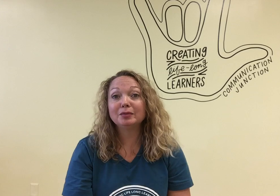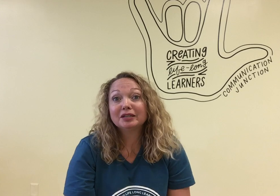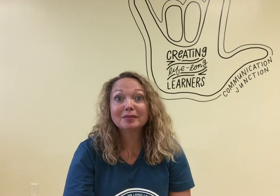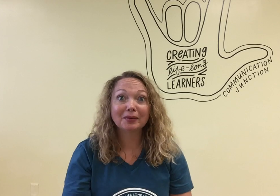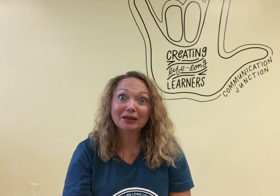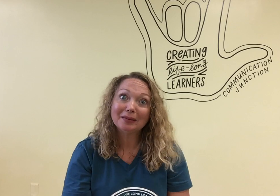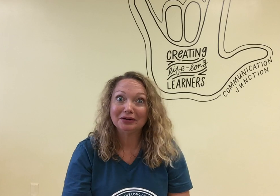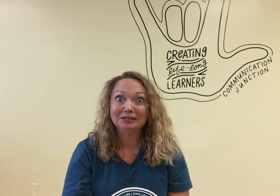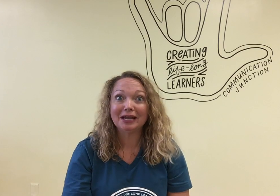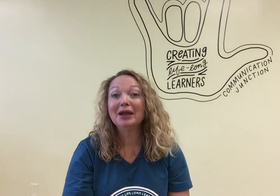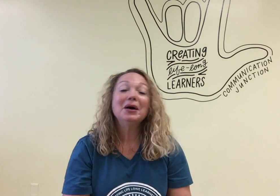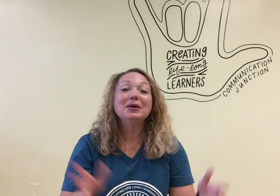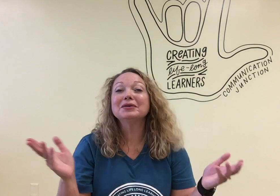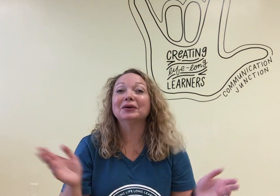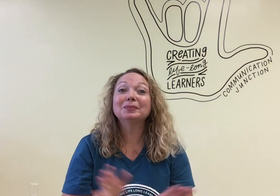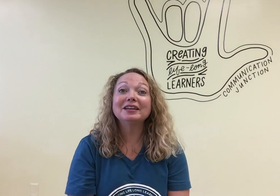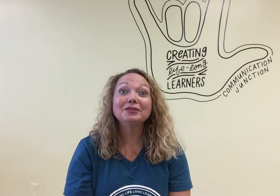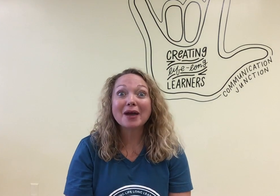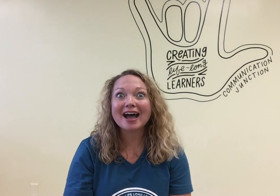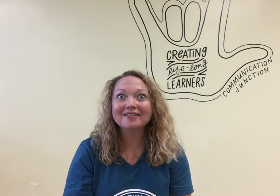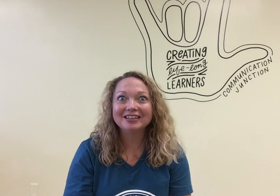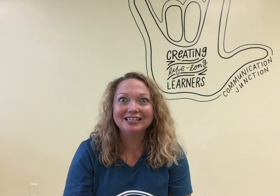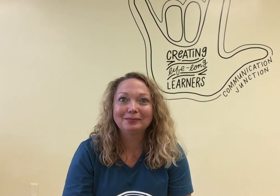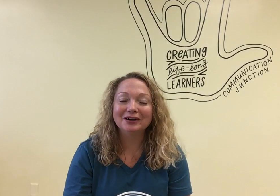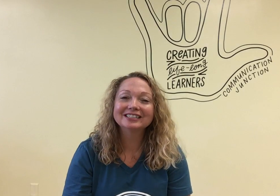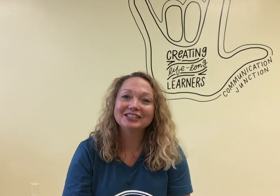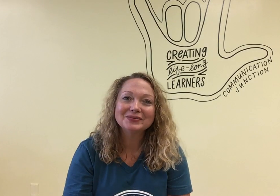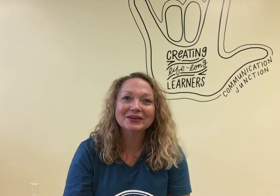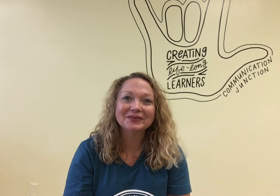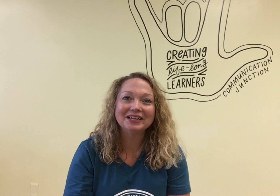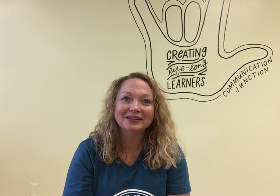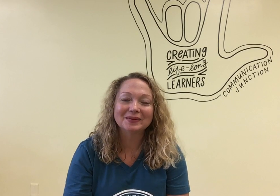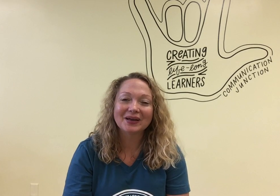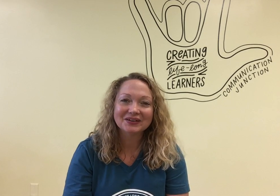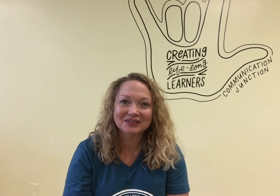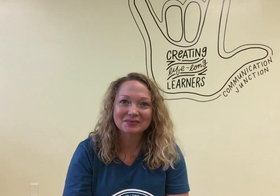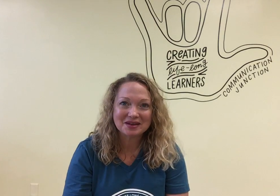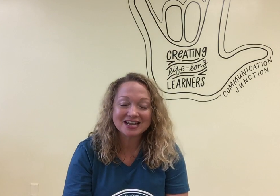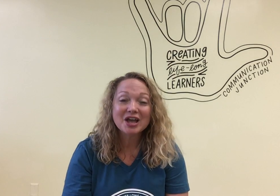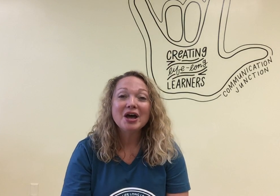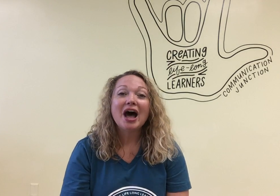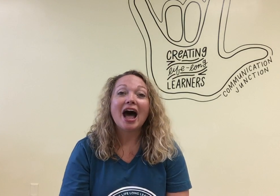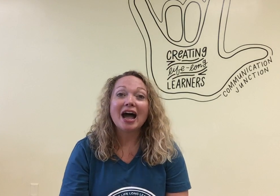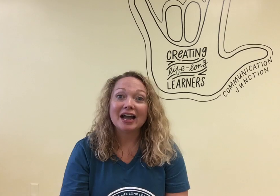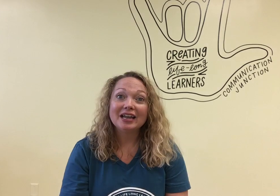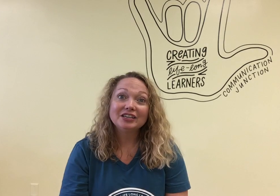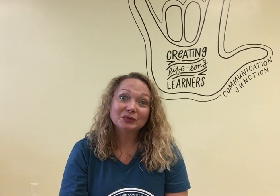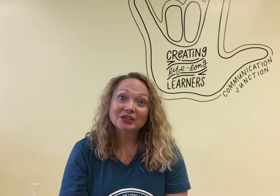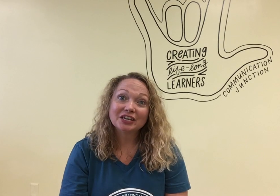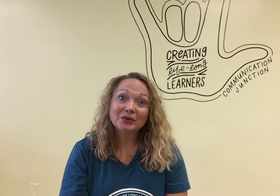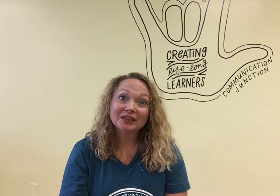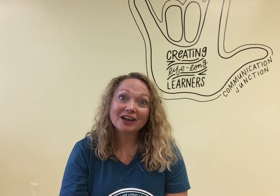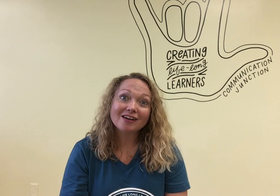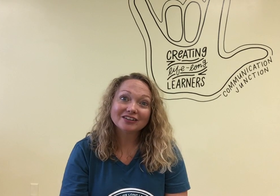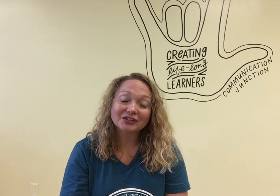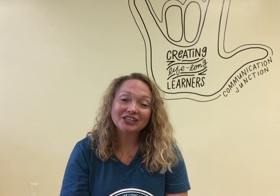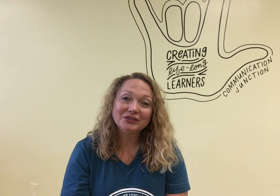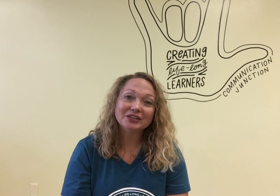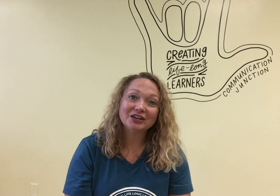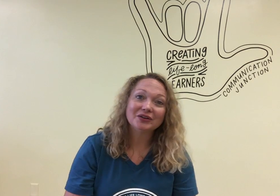them up at the library today. Who knows? But if you have these books and you want to read them along with me, I just want to tell you what they are so that you can go and